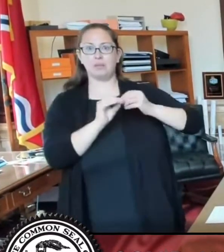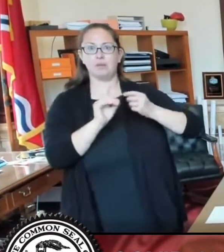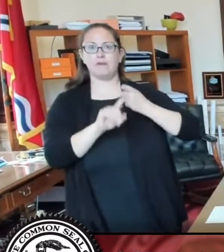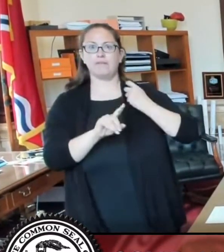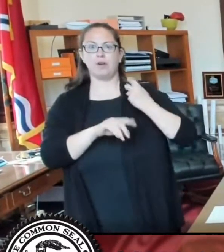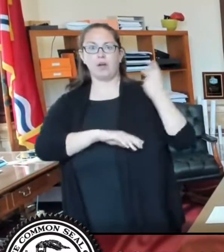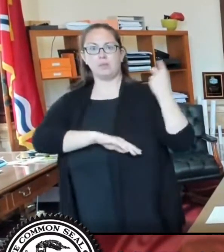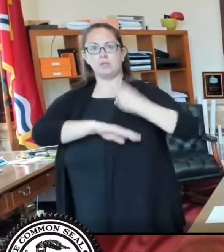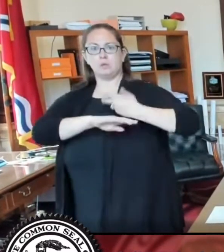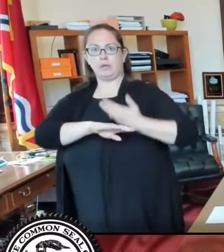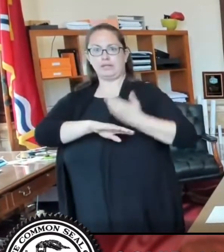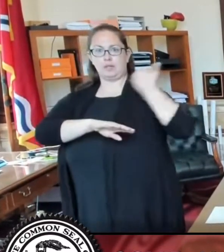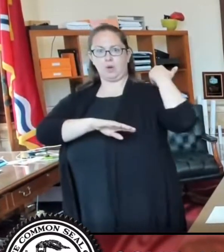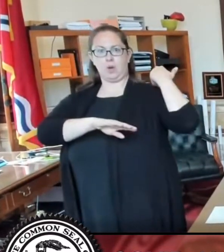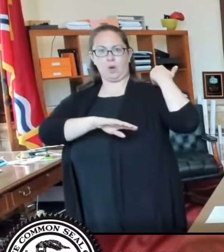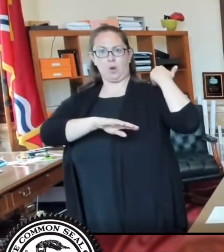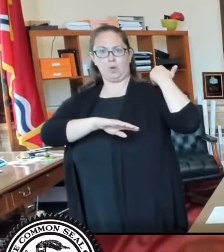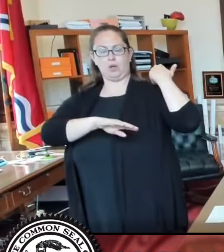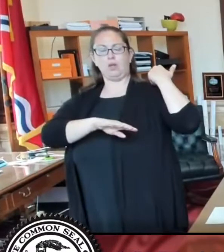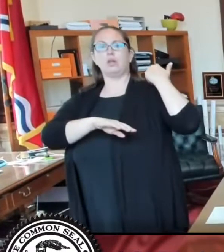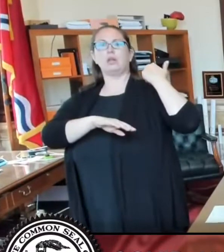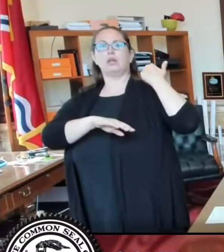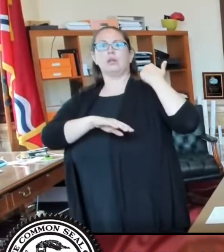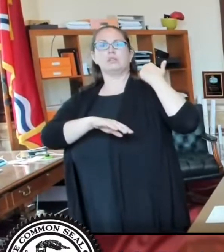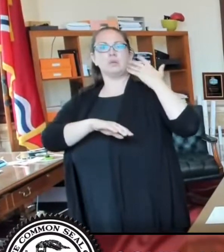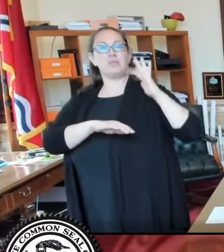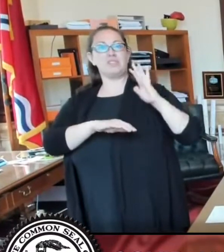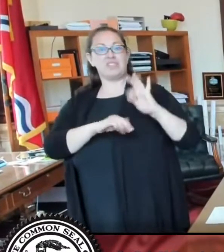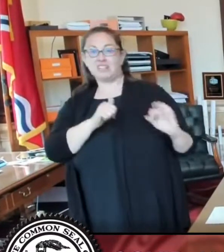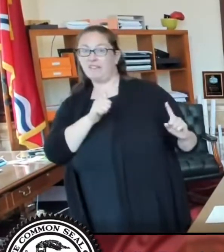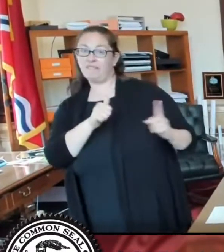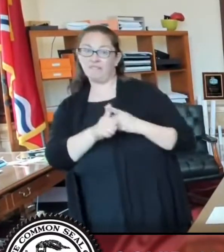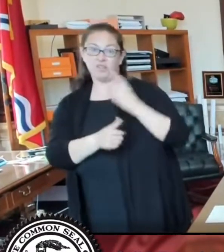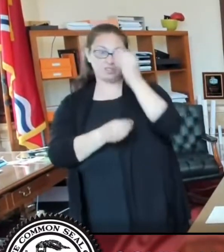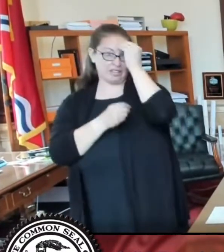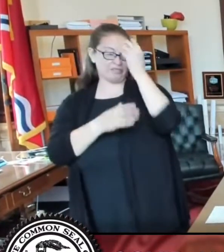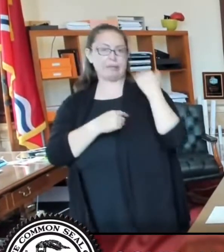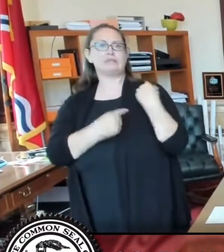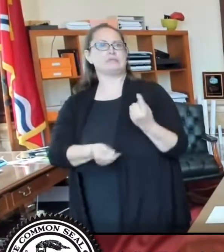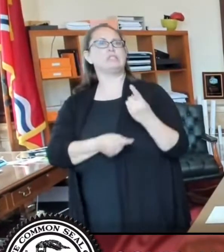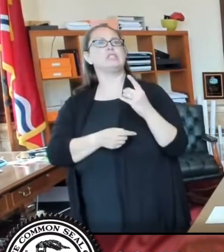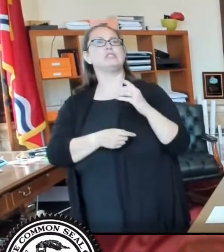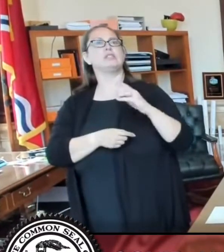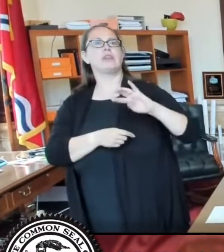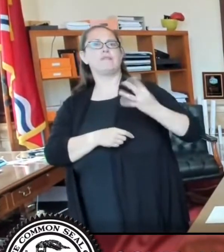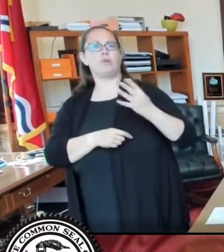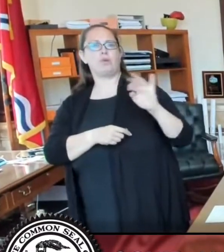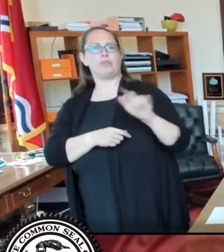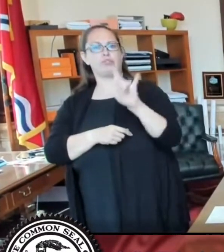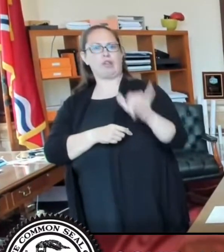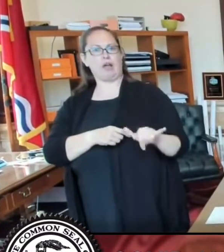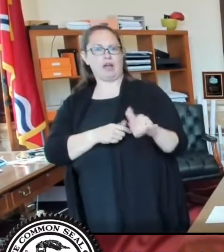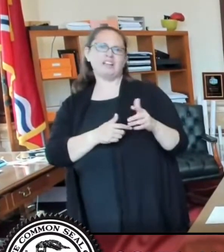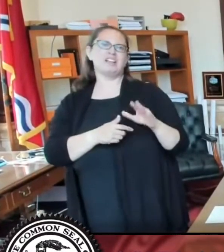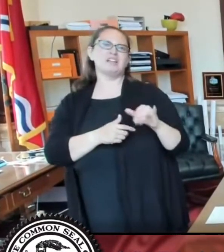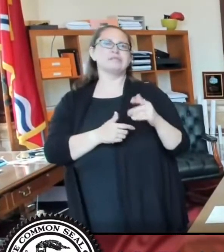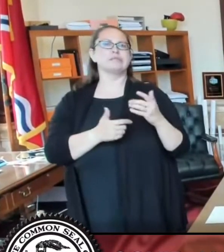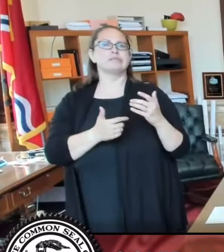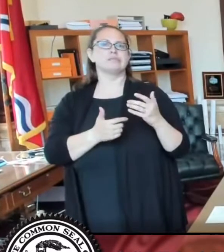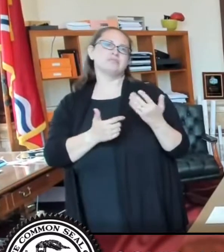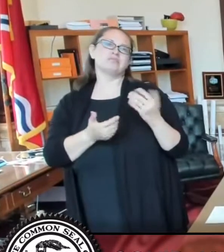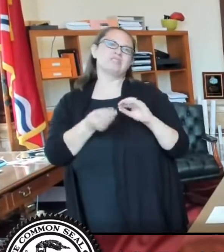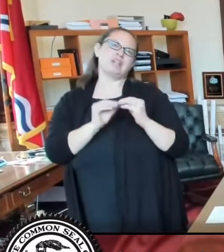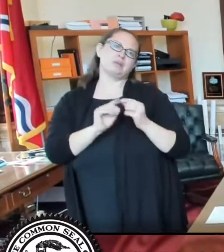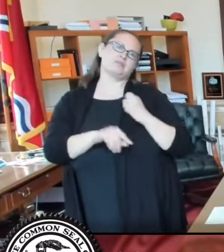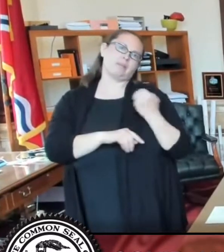data. And so this reflects the first information really since the holiday. These are Monday numbers